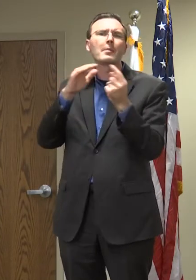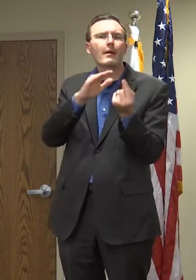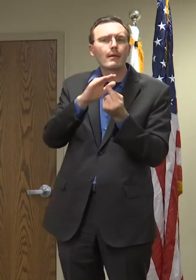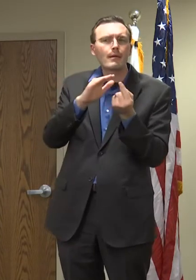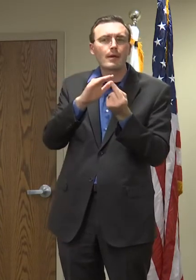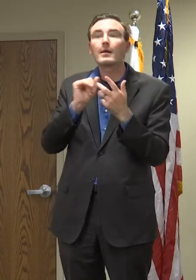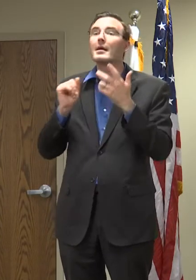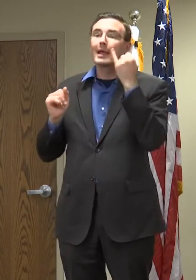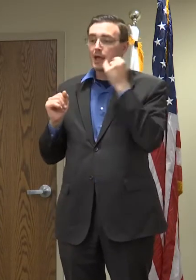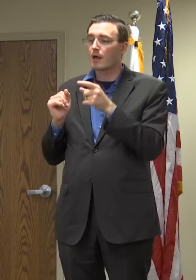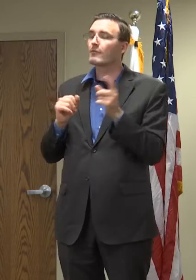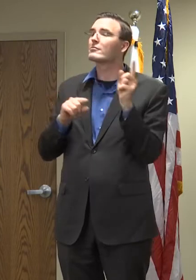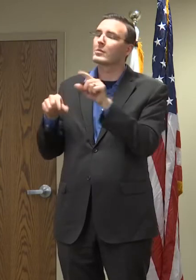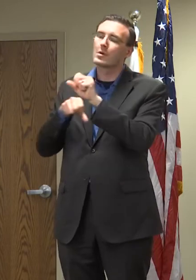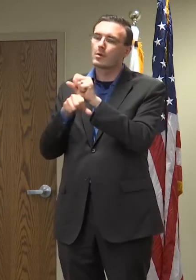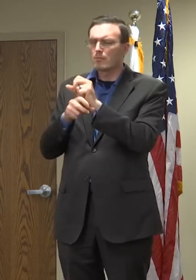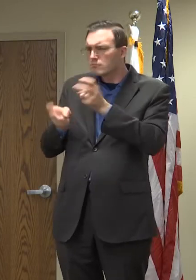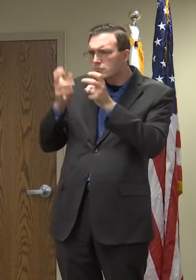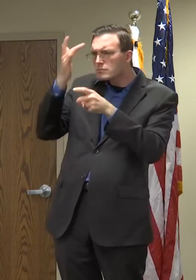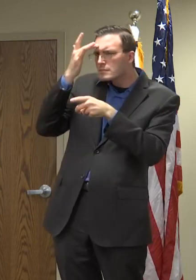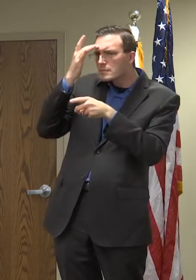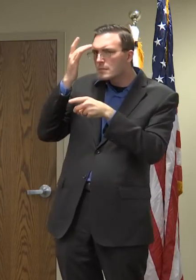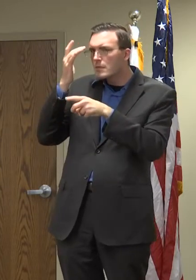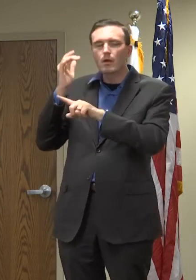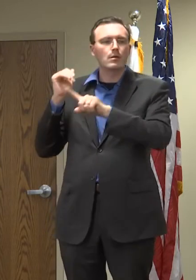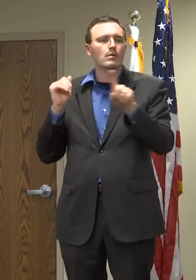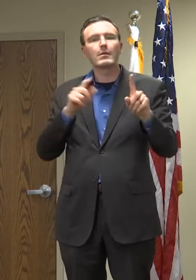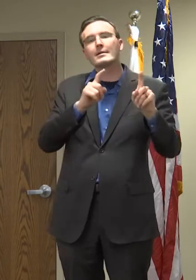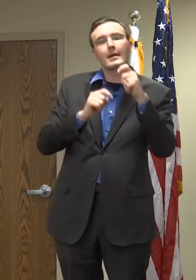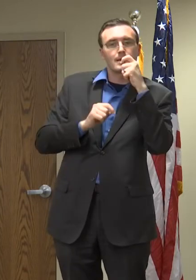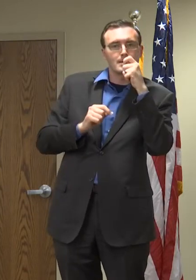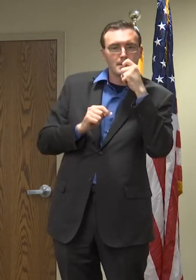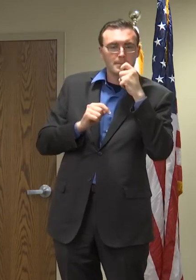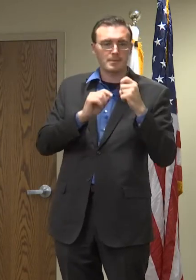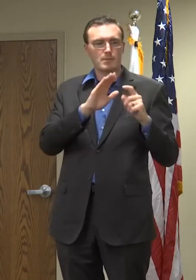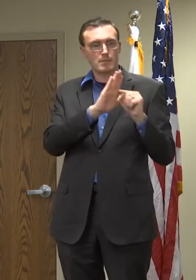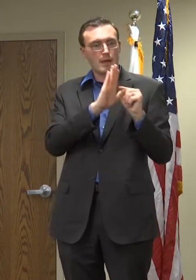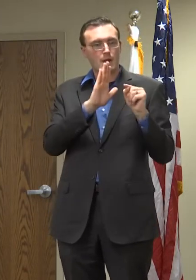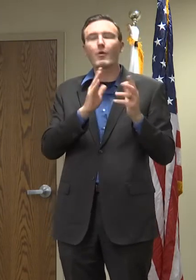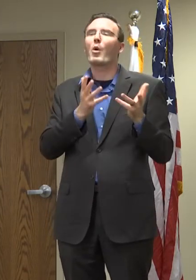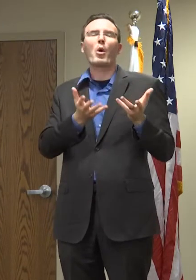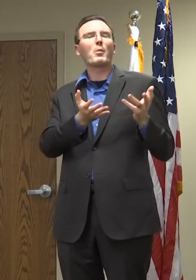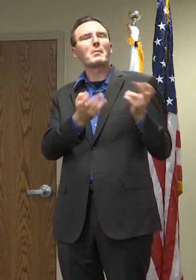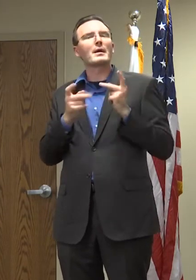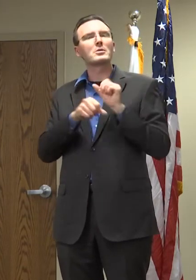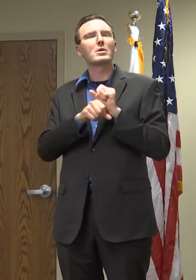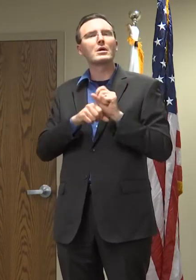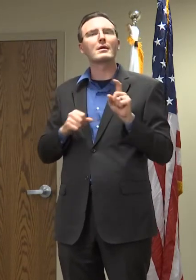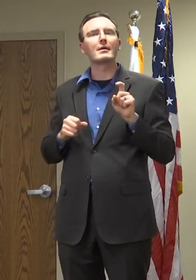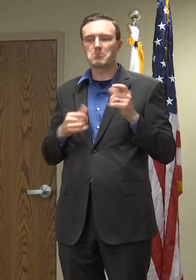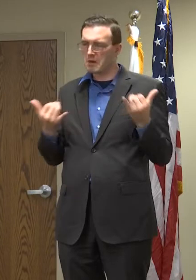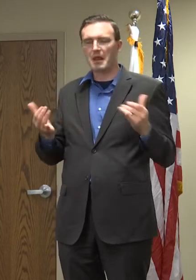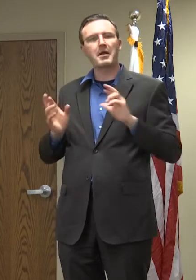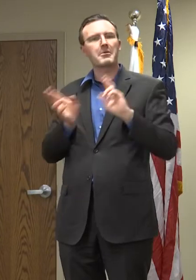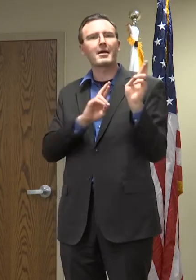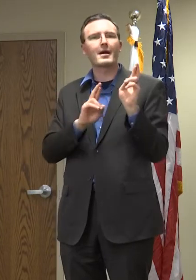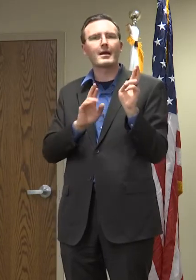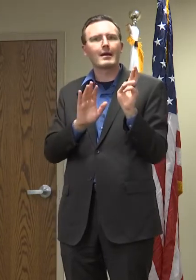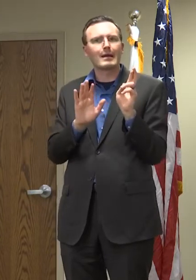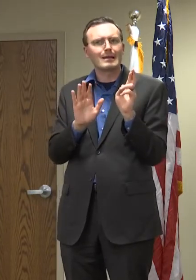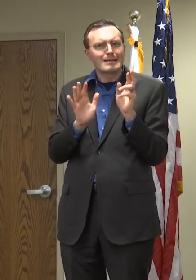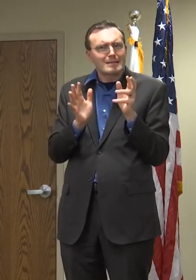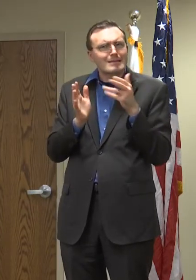right? Let the health department do its job. We are the experts on this about bringing individuals back. People